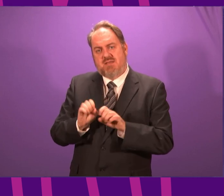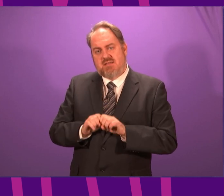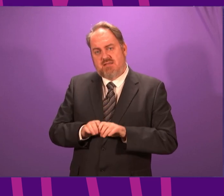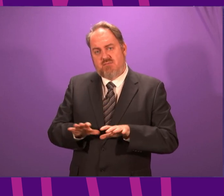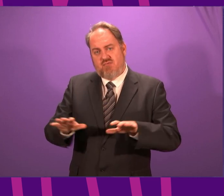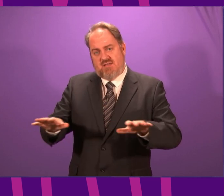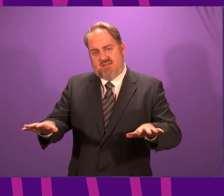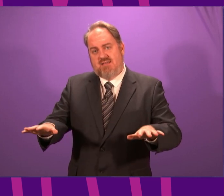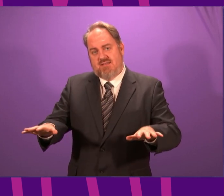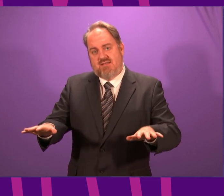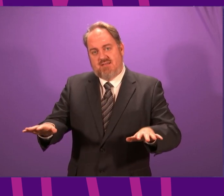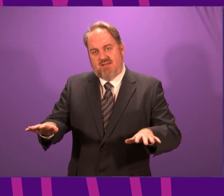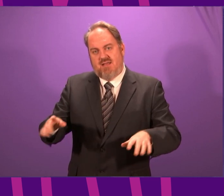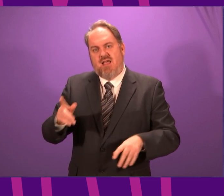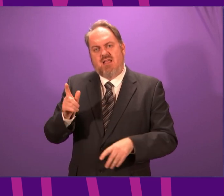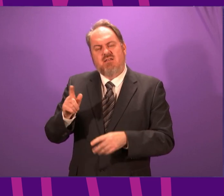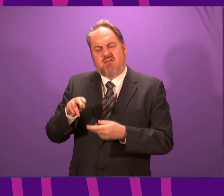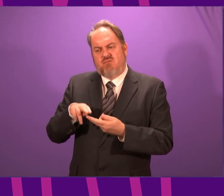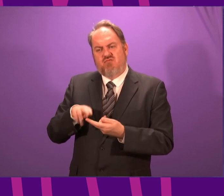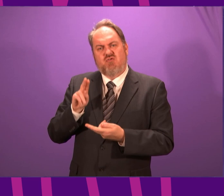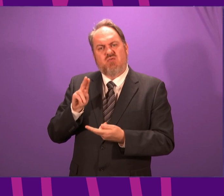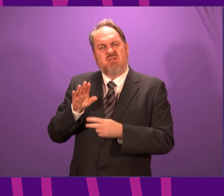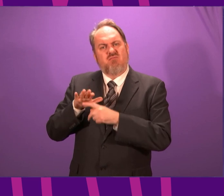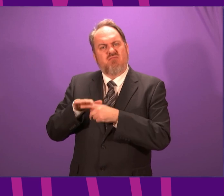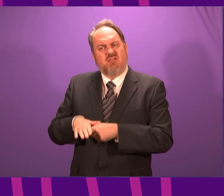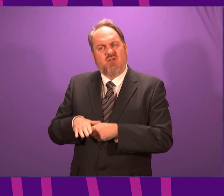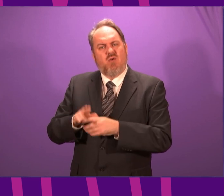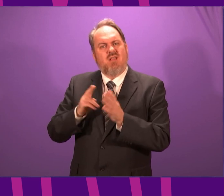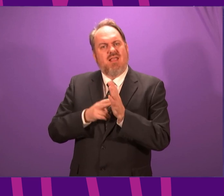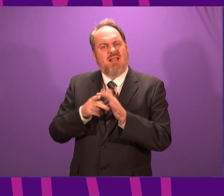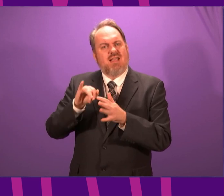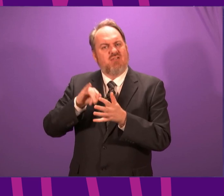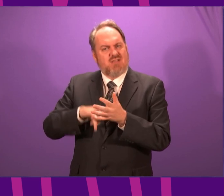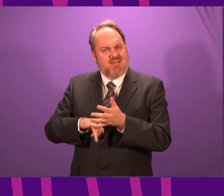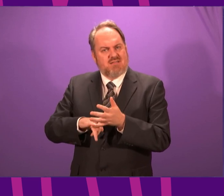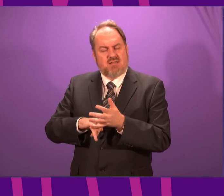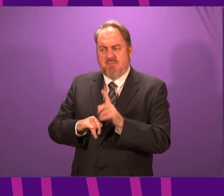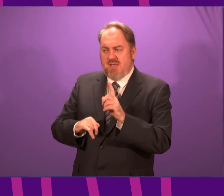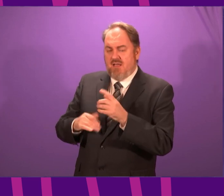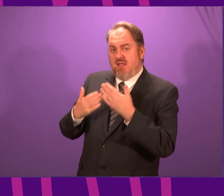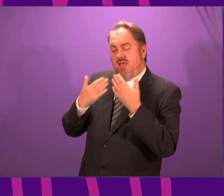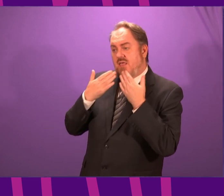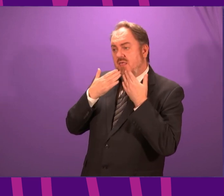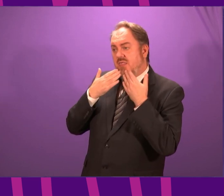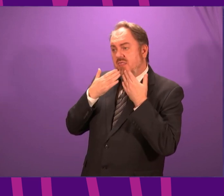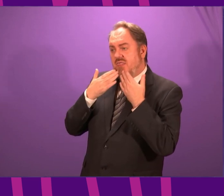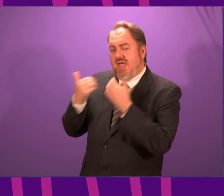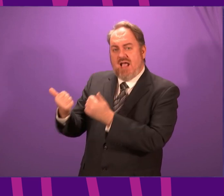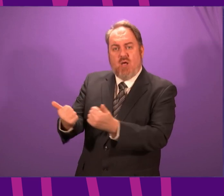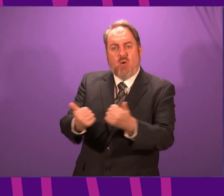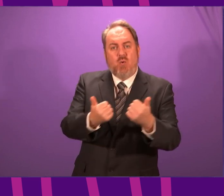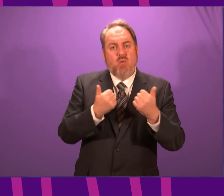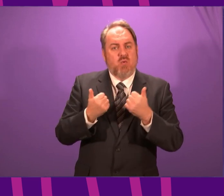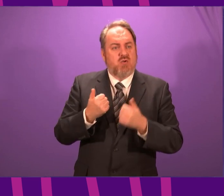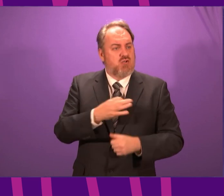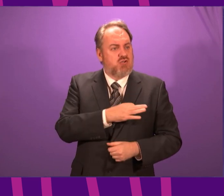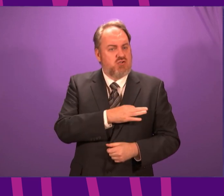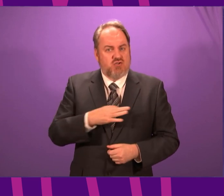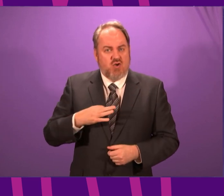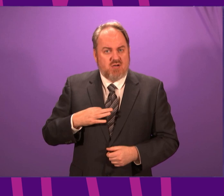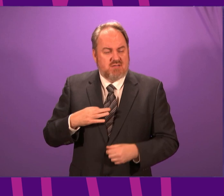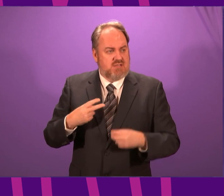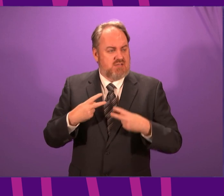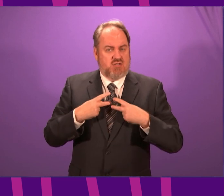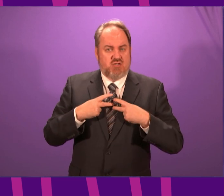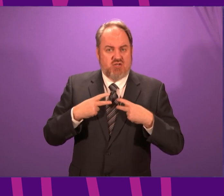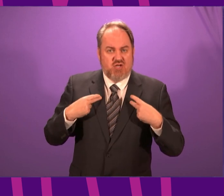NHS services. And I want to join the First Minister in thanking, as she always does, those doctors, nurses, clinicians and staff who are now steeling